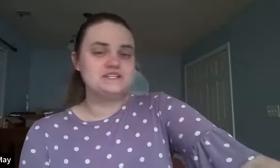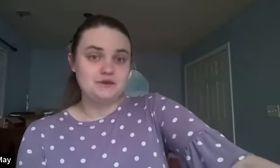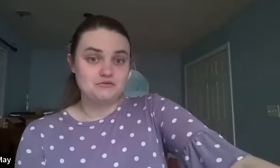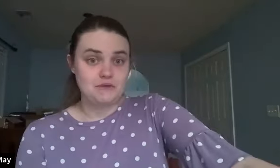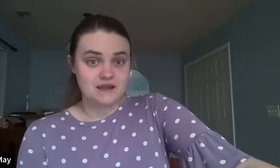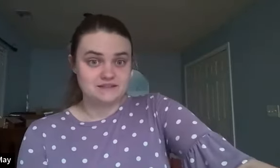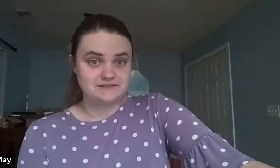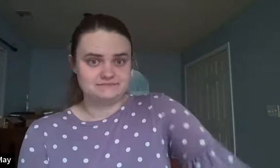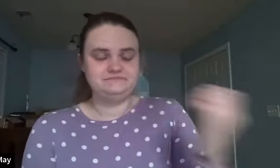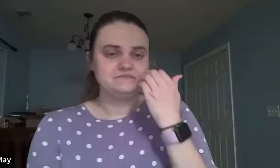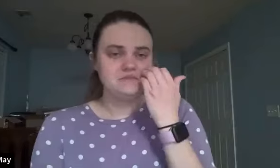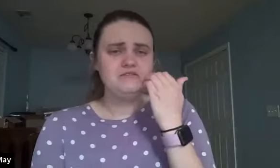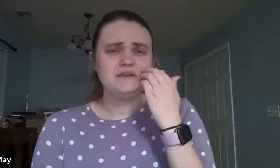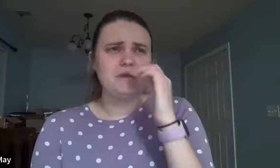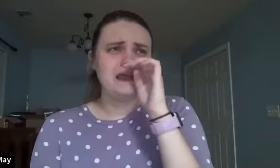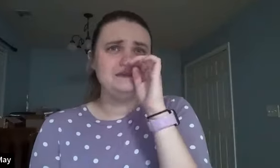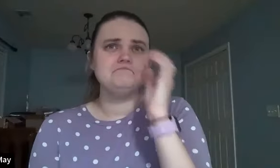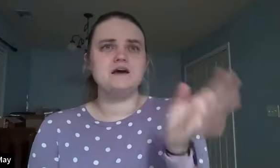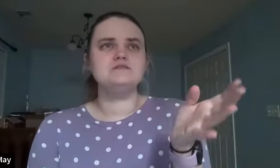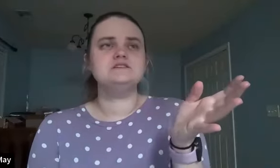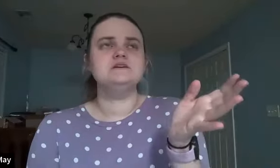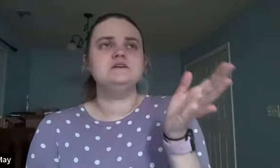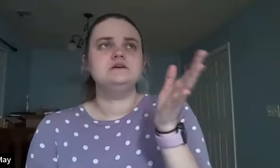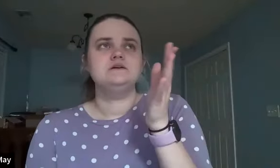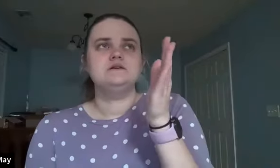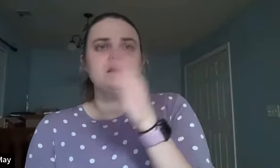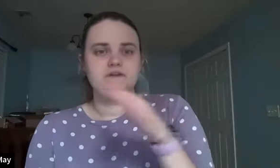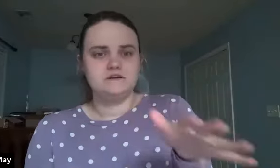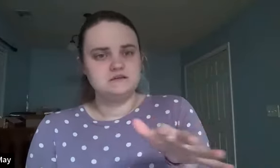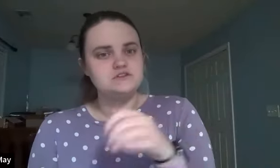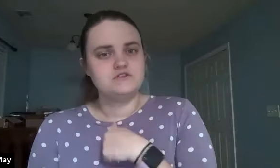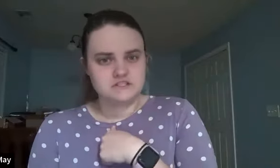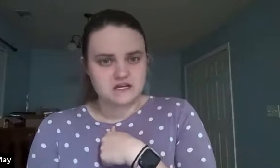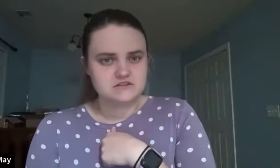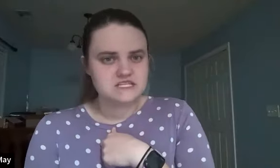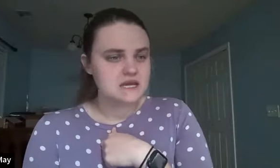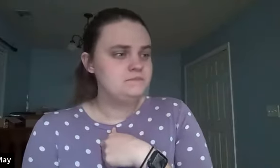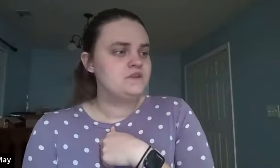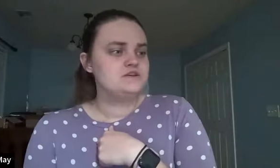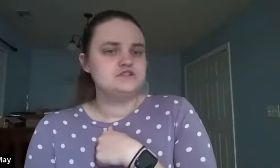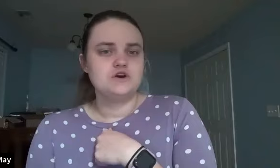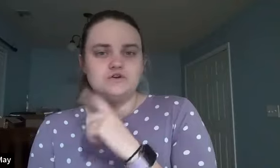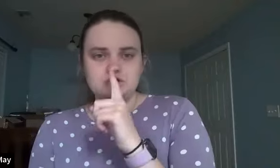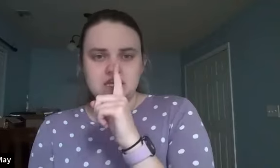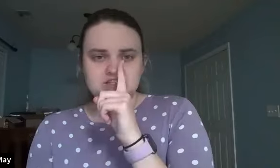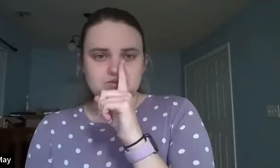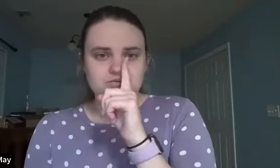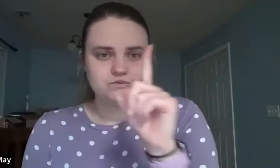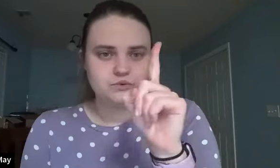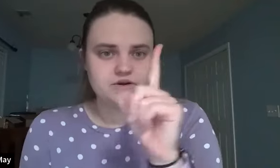be rat. Okay, rat and mouse are very similar, so their signs are the same. So it's pointer